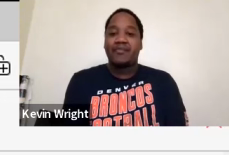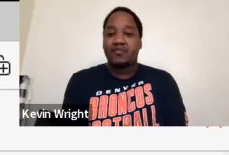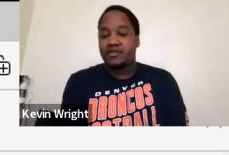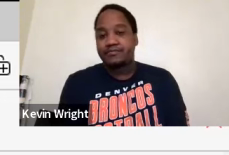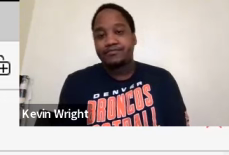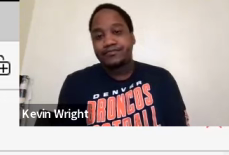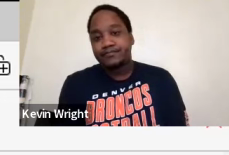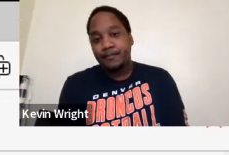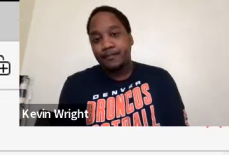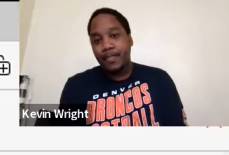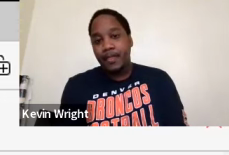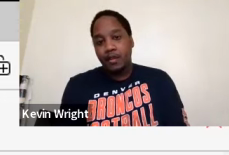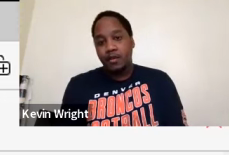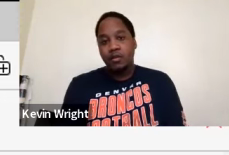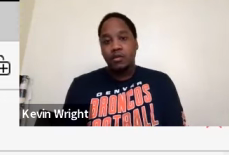Memorial Library.